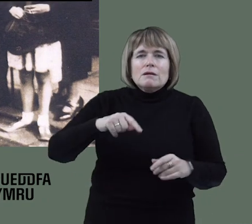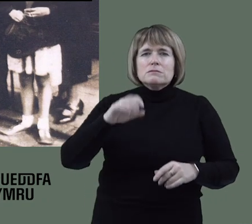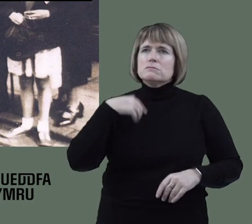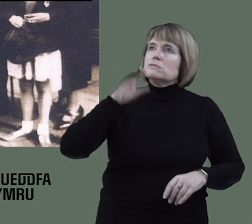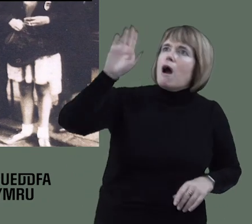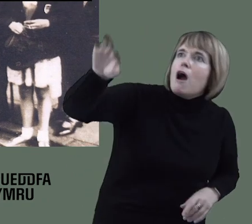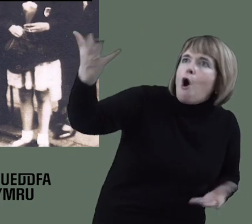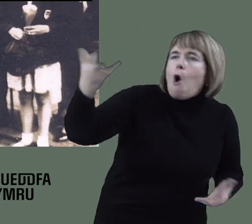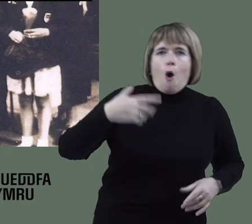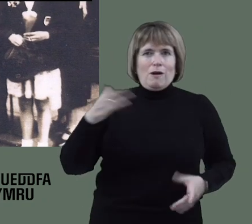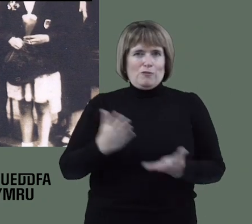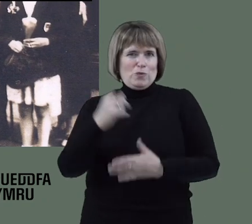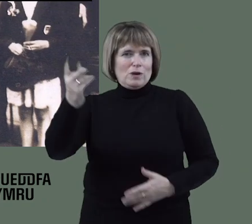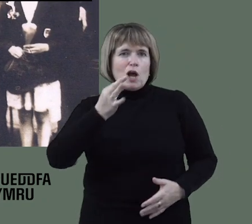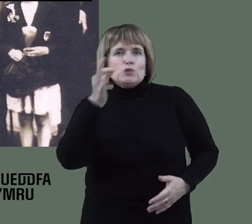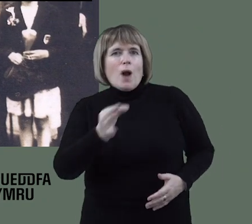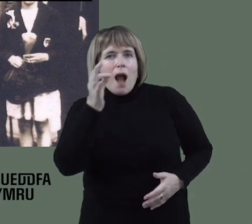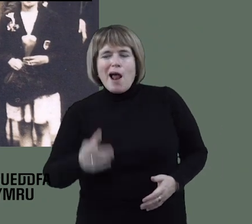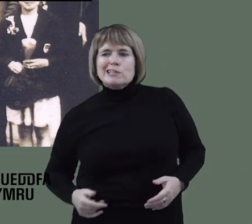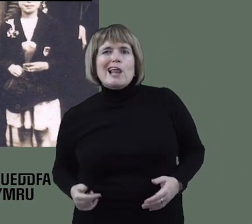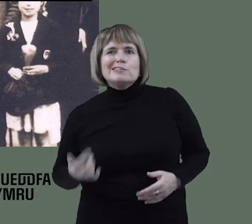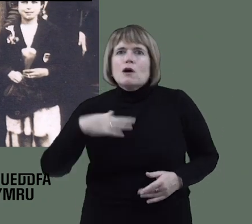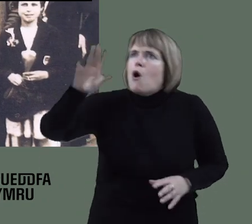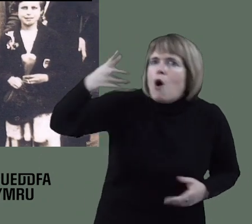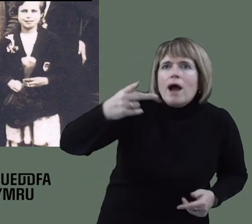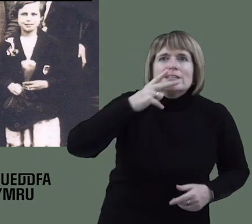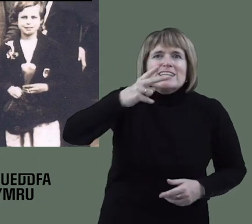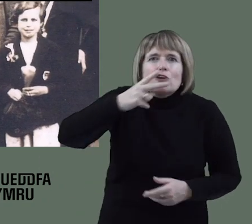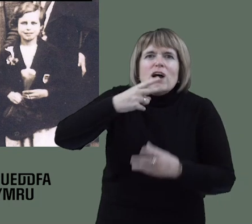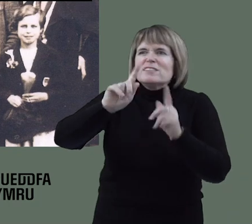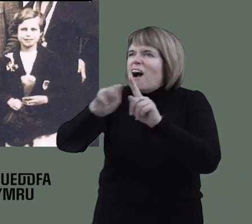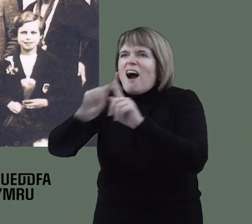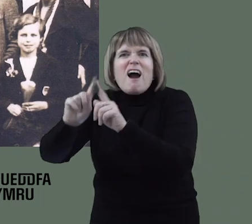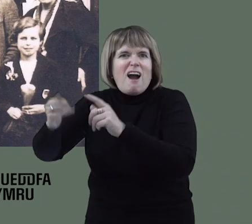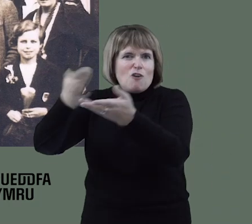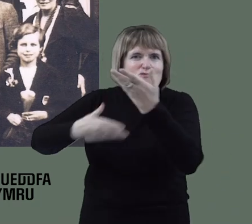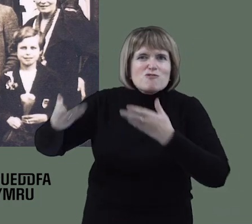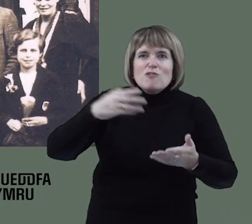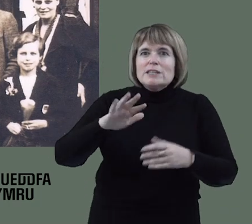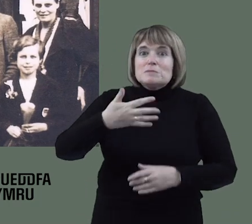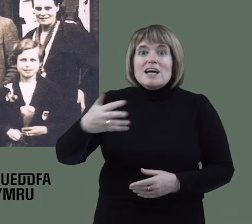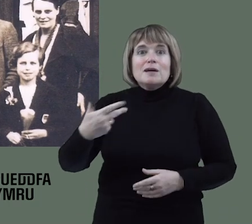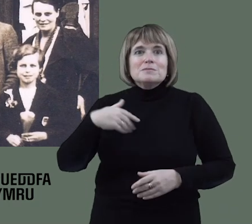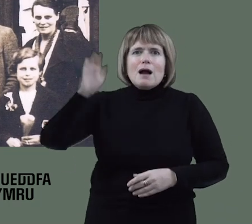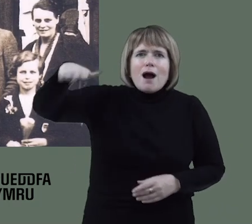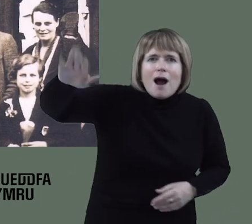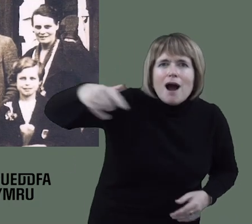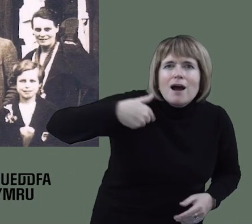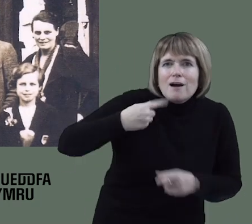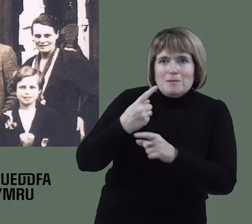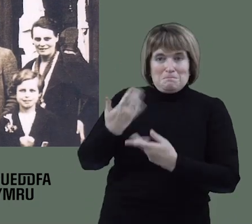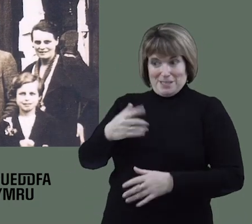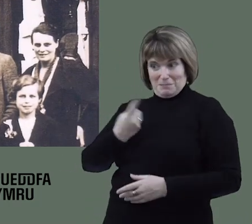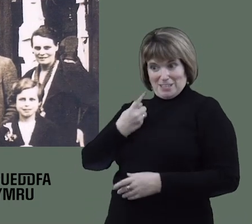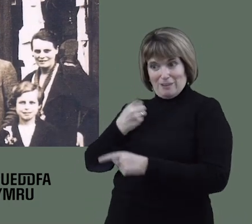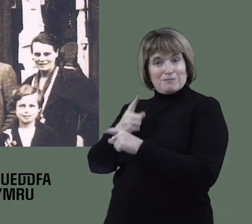see, for chewing gum and cigarettes and this sort of thing. Sometimes they would throw something else. I was talking to my friend the other